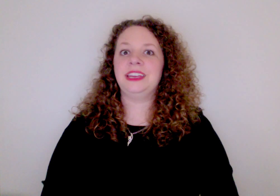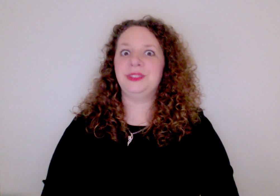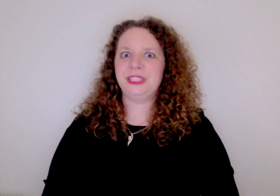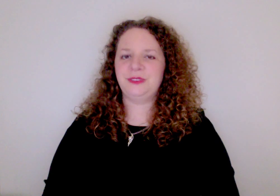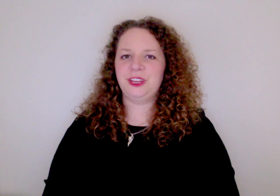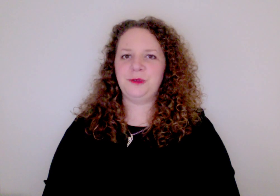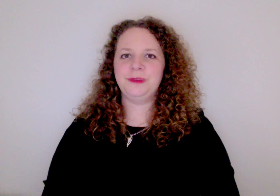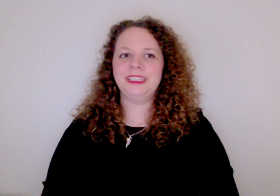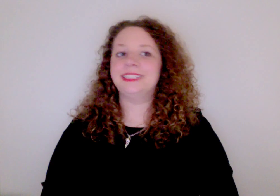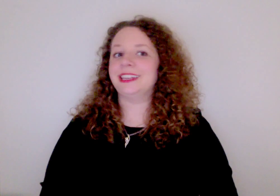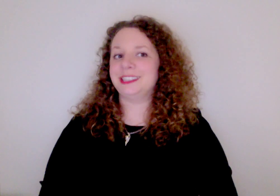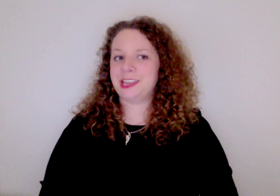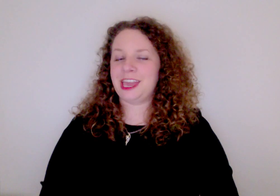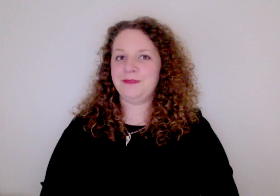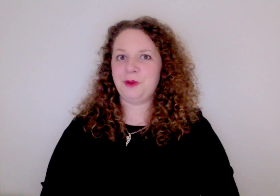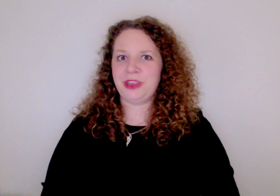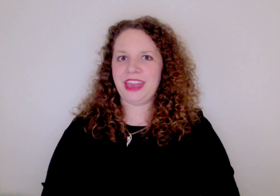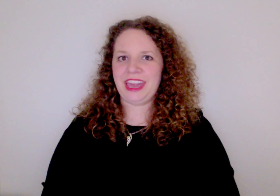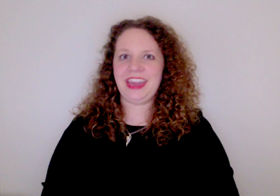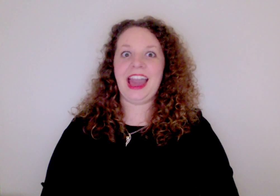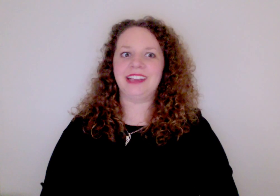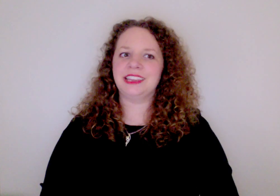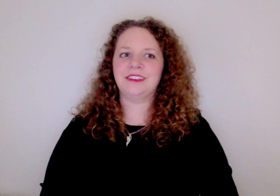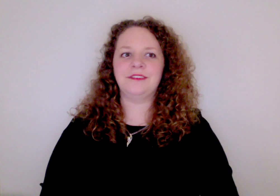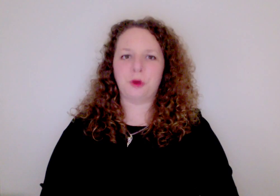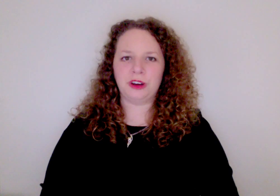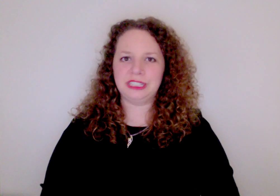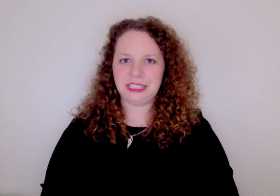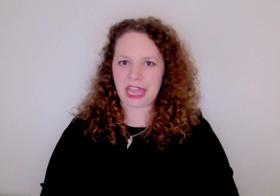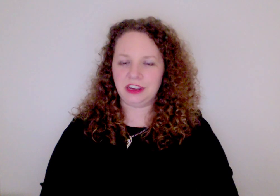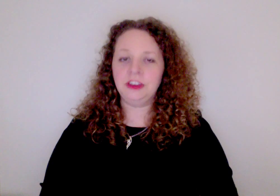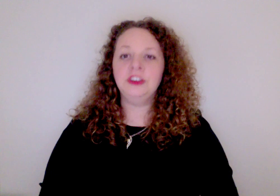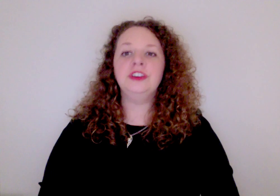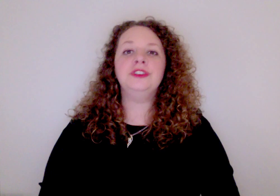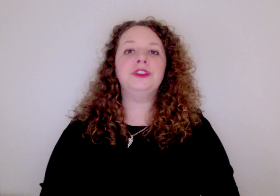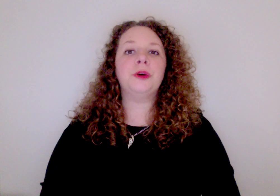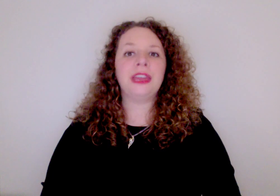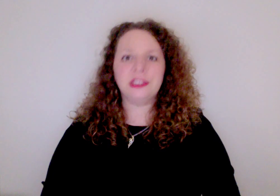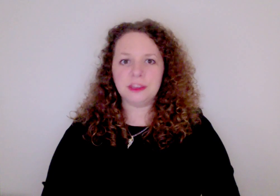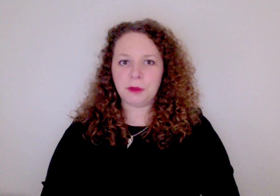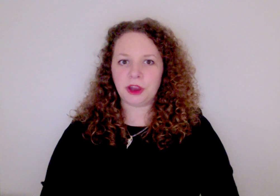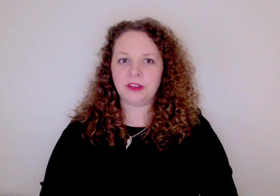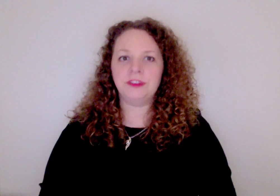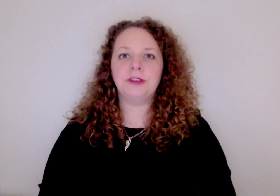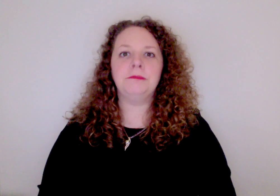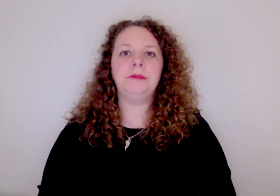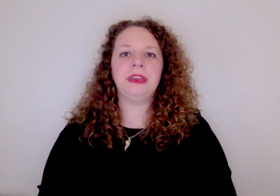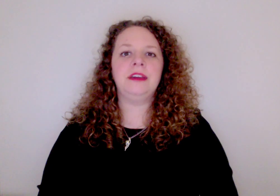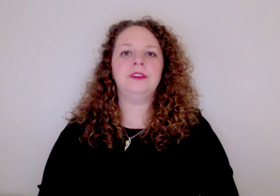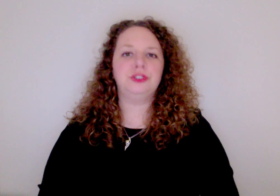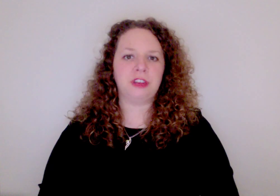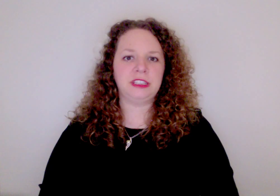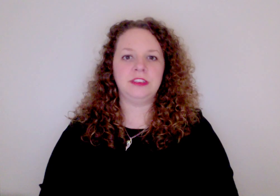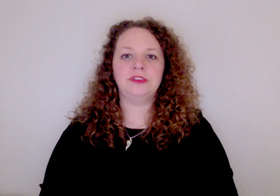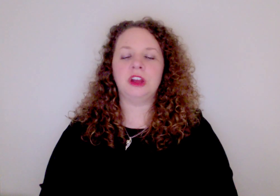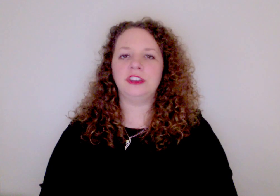In this video, we'll be discussing 8.8, asking for a sign. So in the book, their big stress is not to